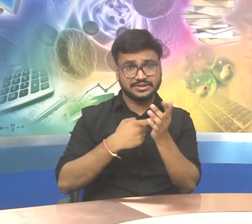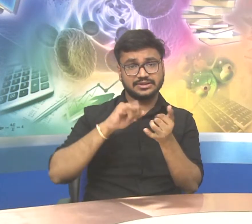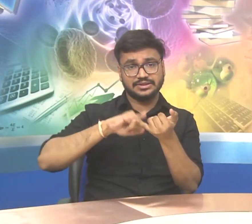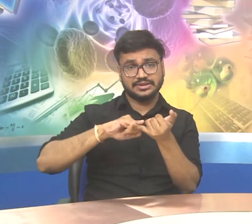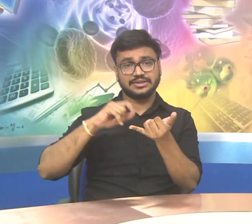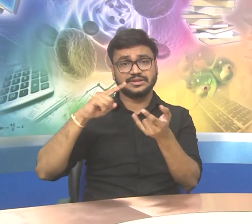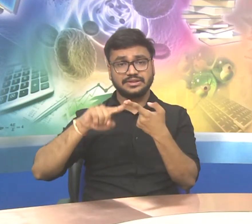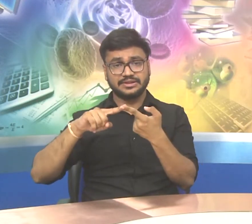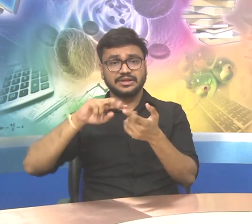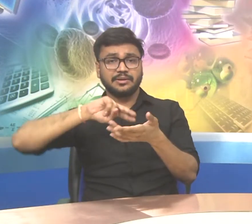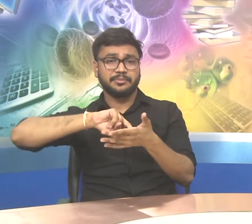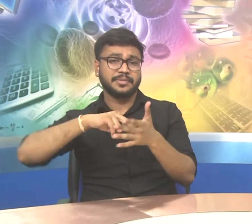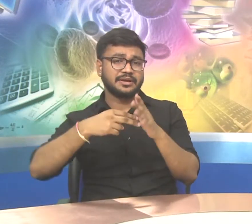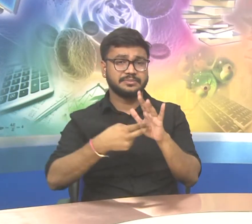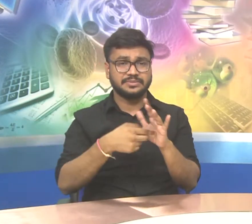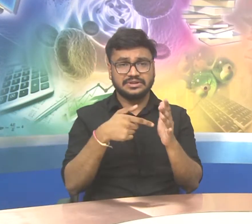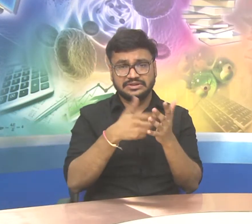Next is diverse.